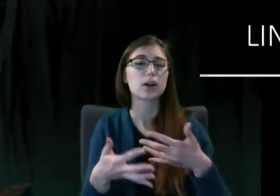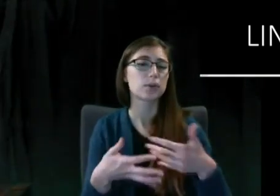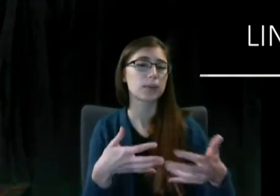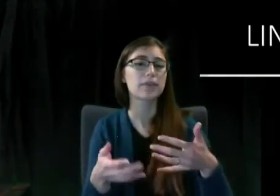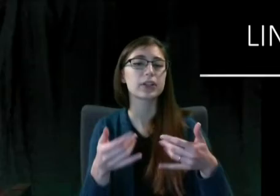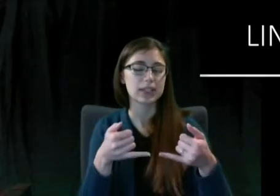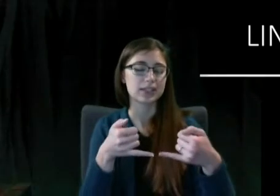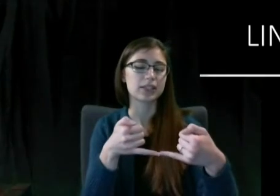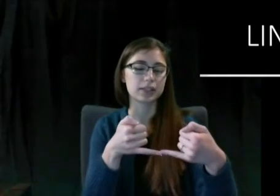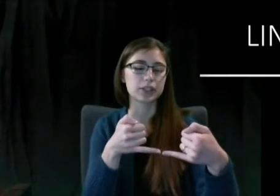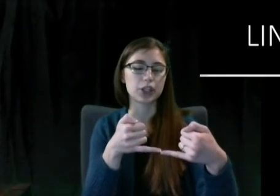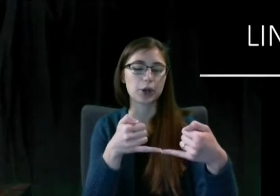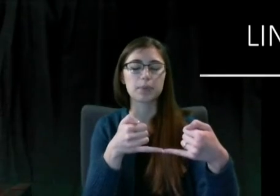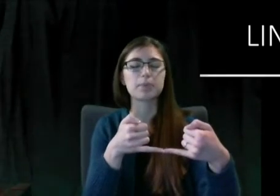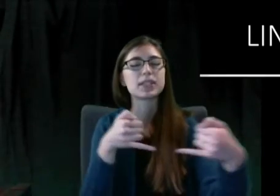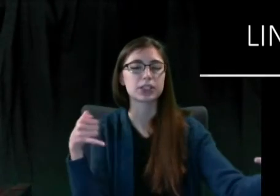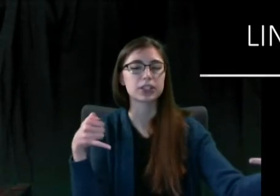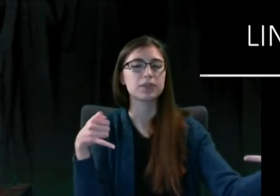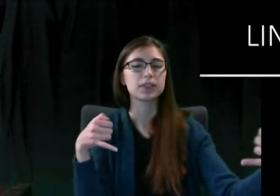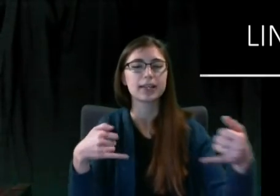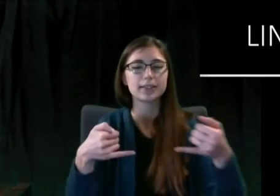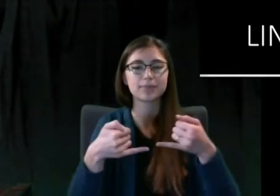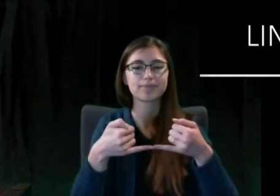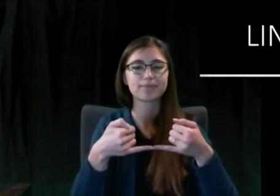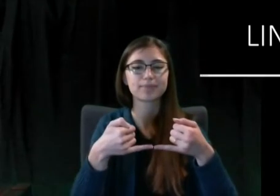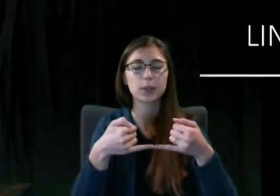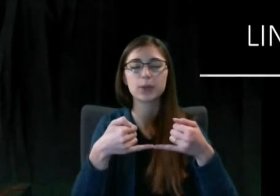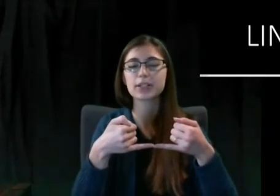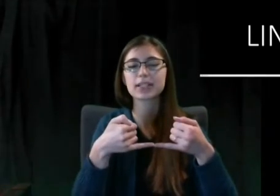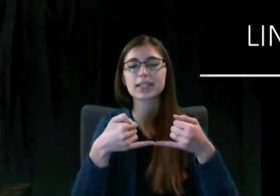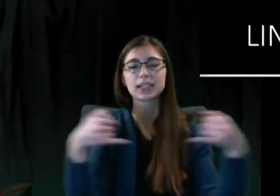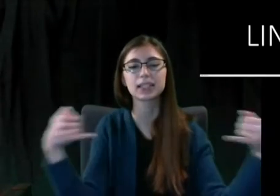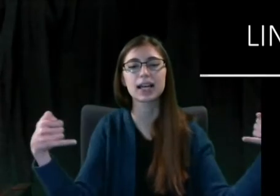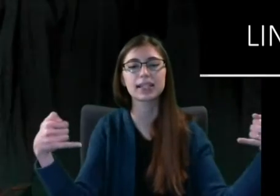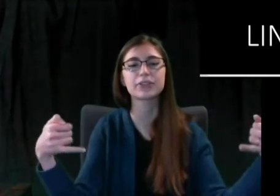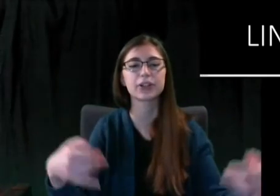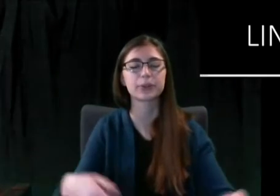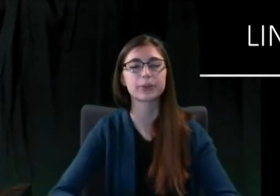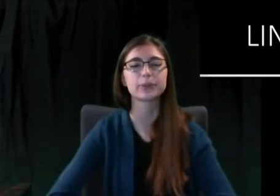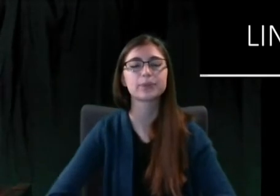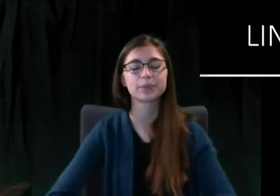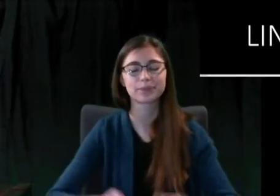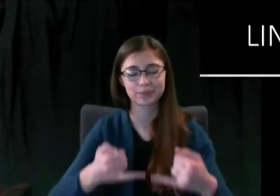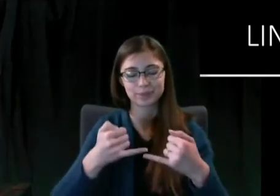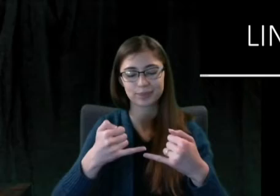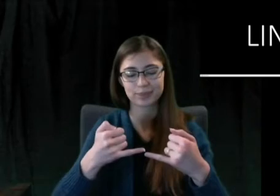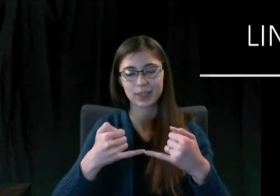whatever you need to do to show the position of the line, or just line in general.